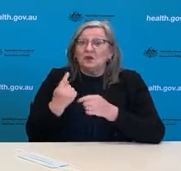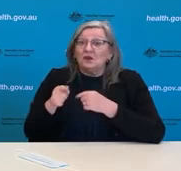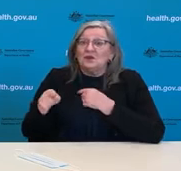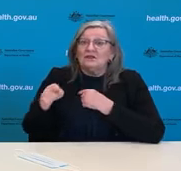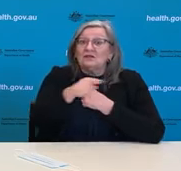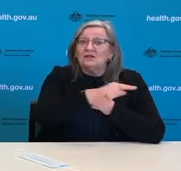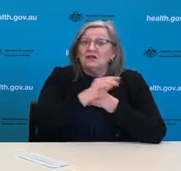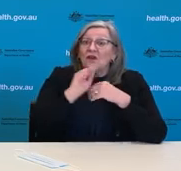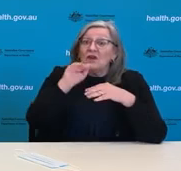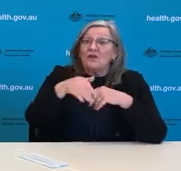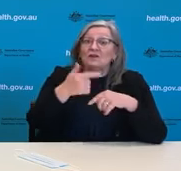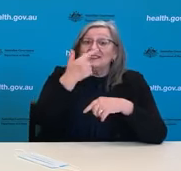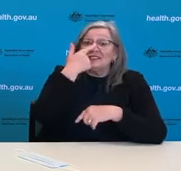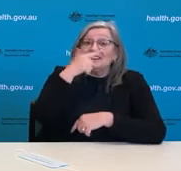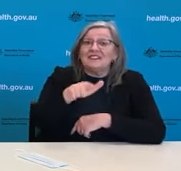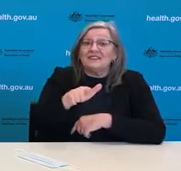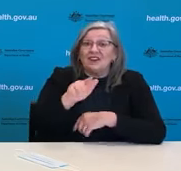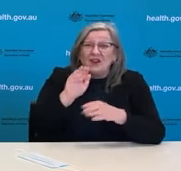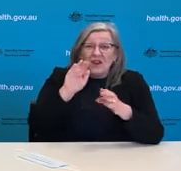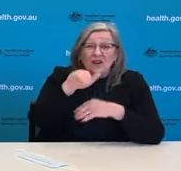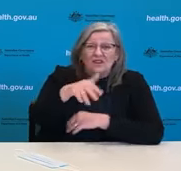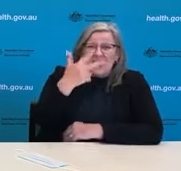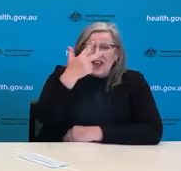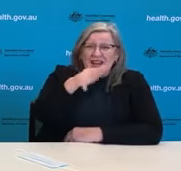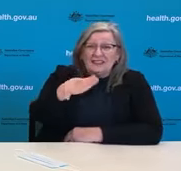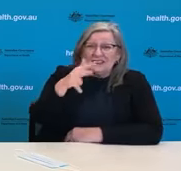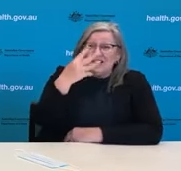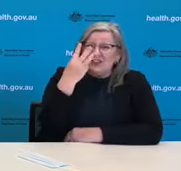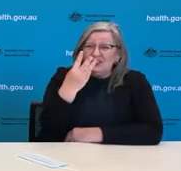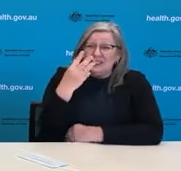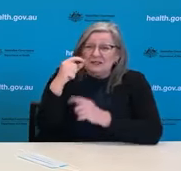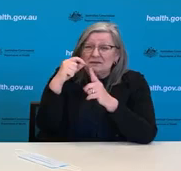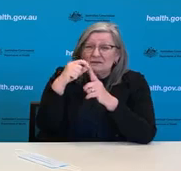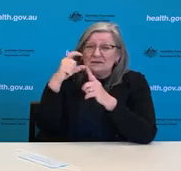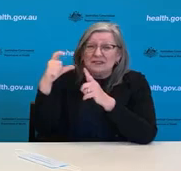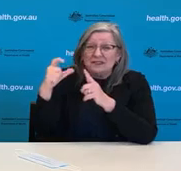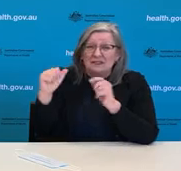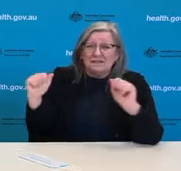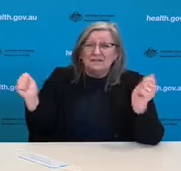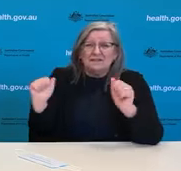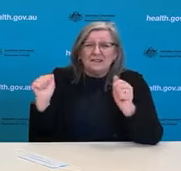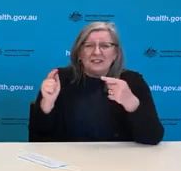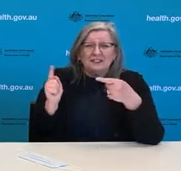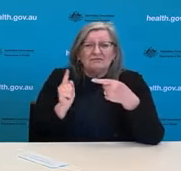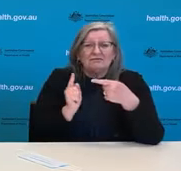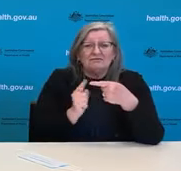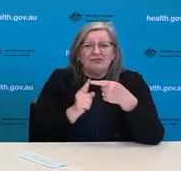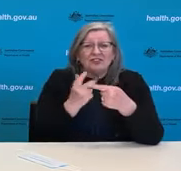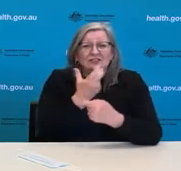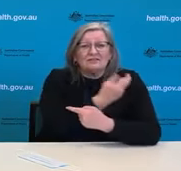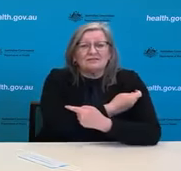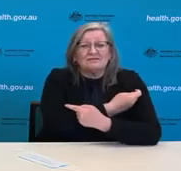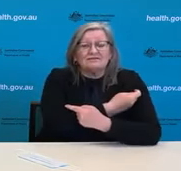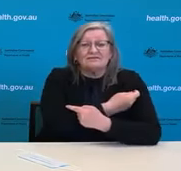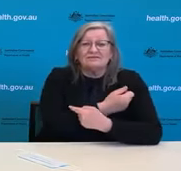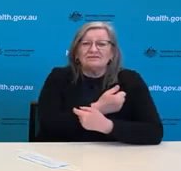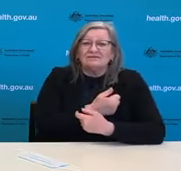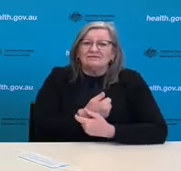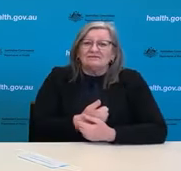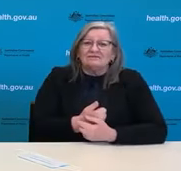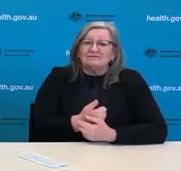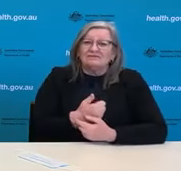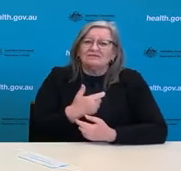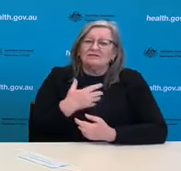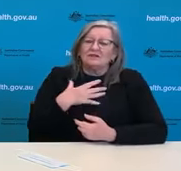than 83% of people have received at least a first dose of their vaccine. So thank